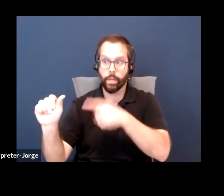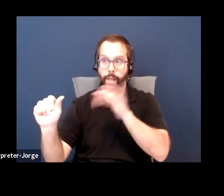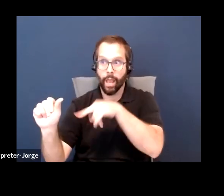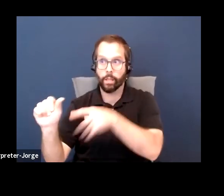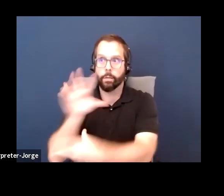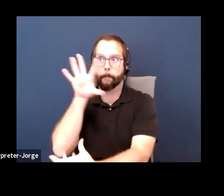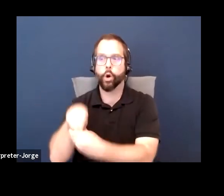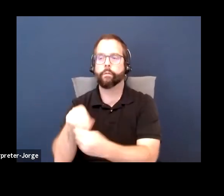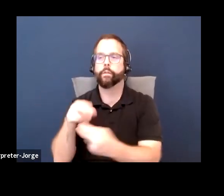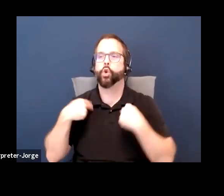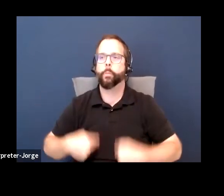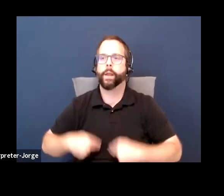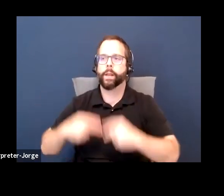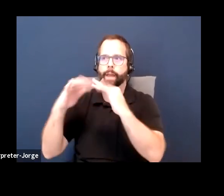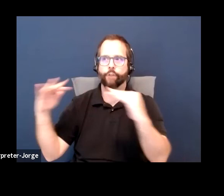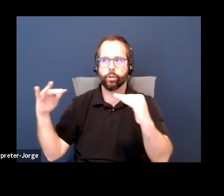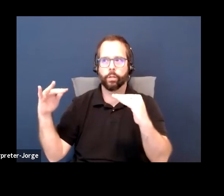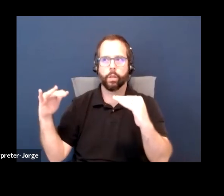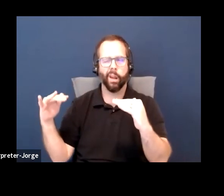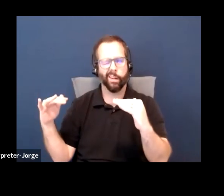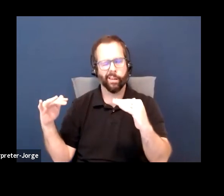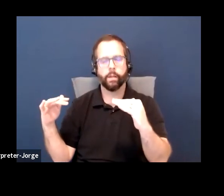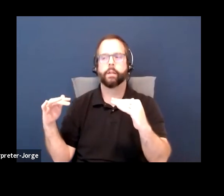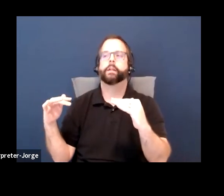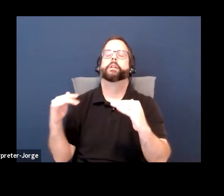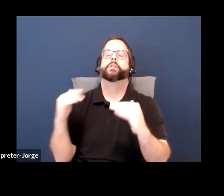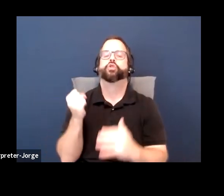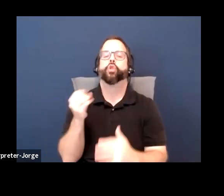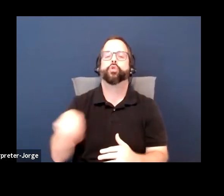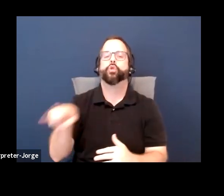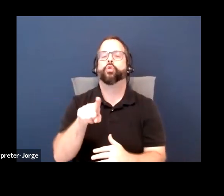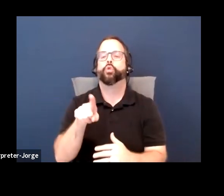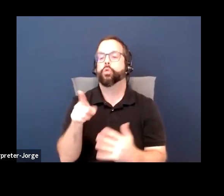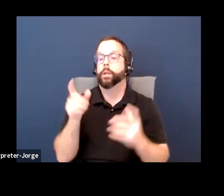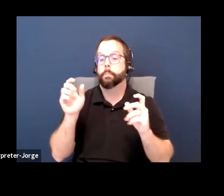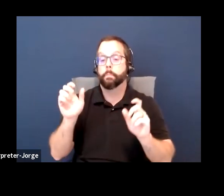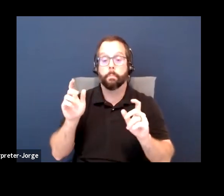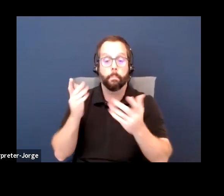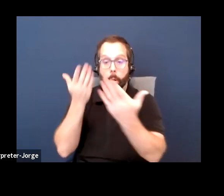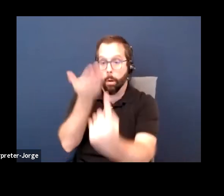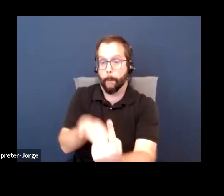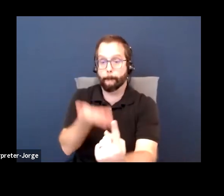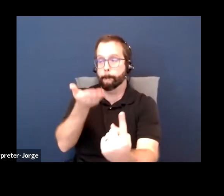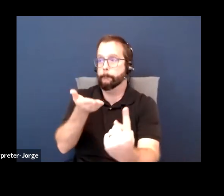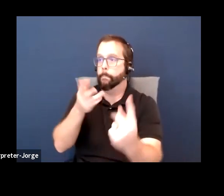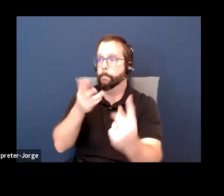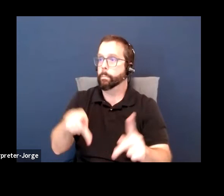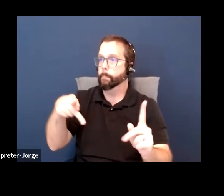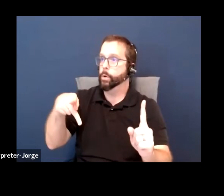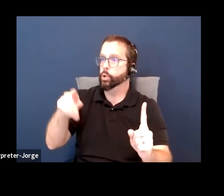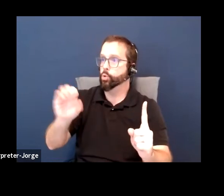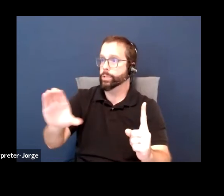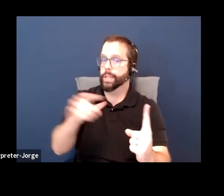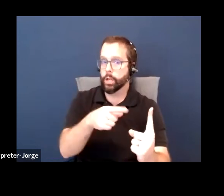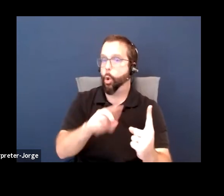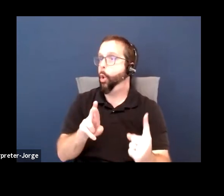diversity. If you can be a person of color or a member of the LGBTQ community, but you could